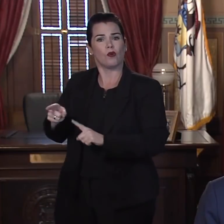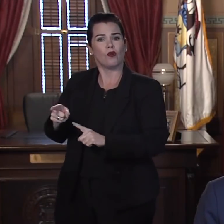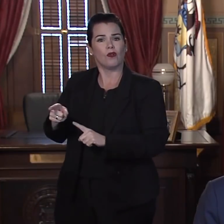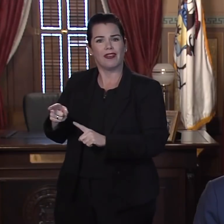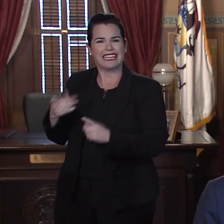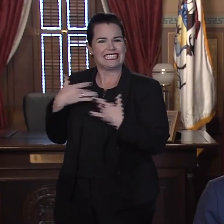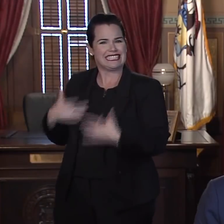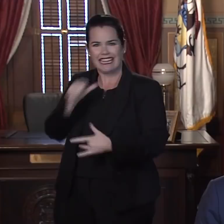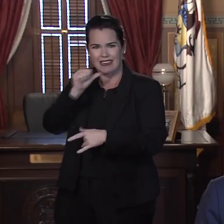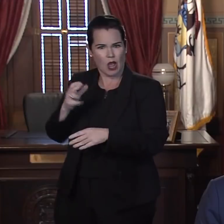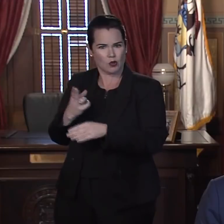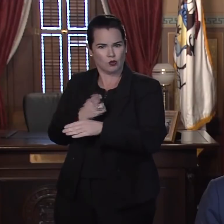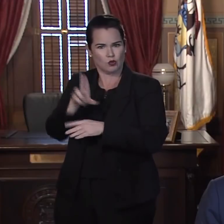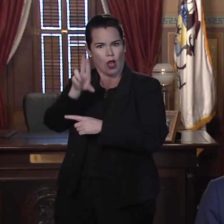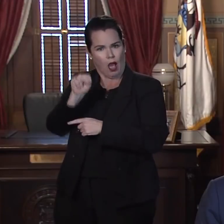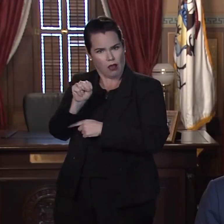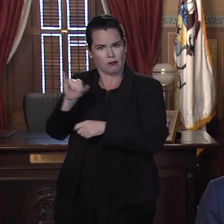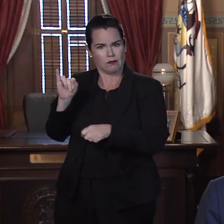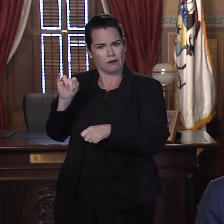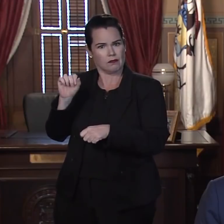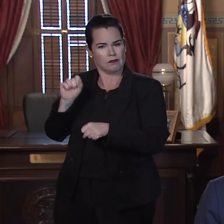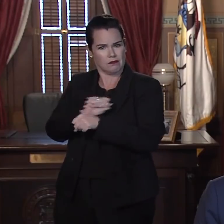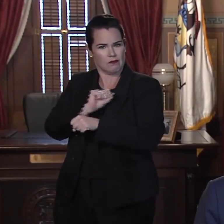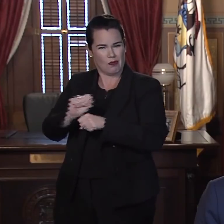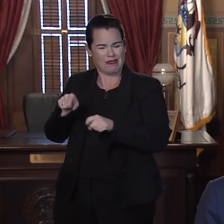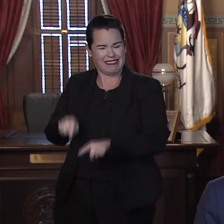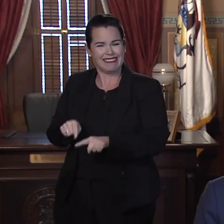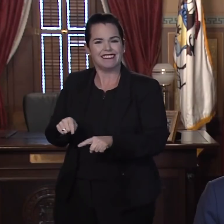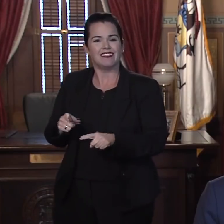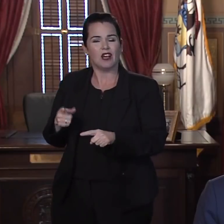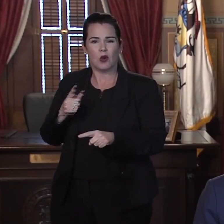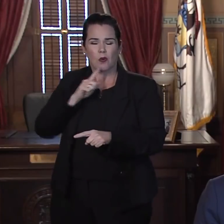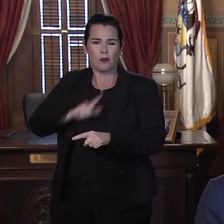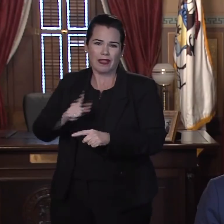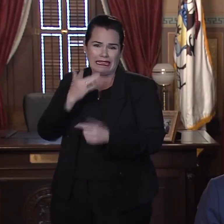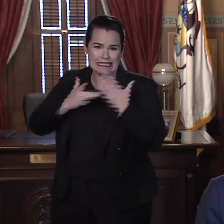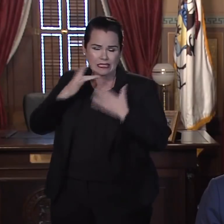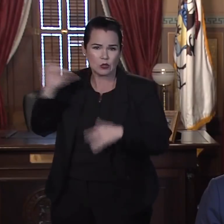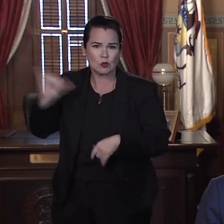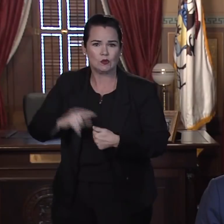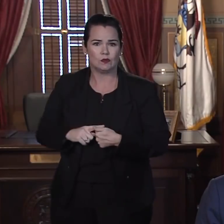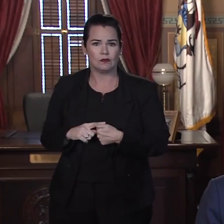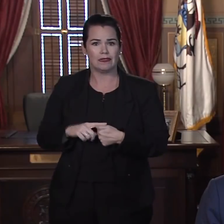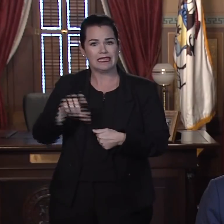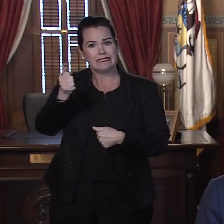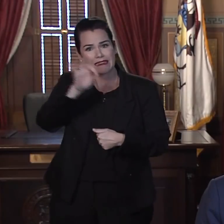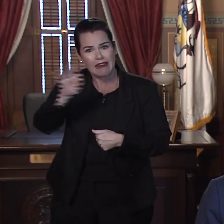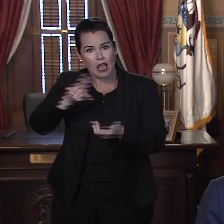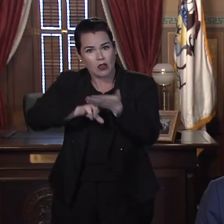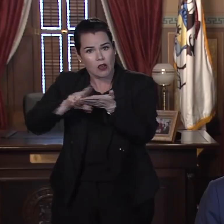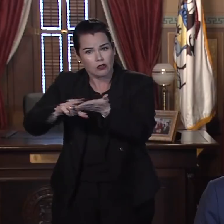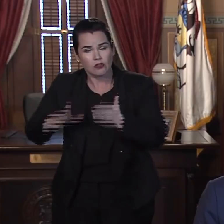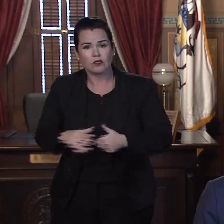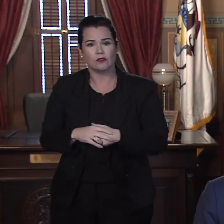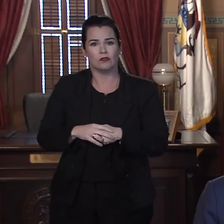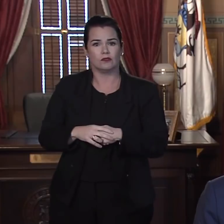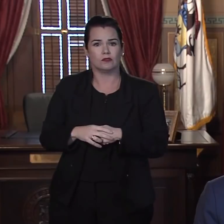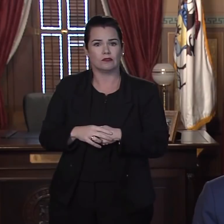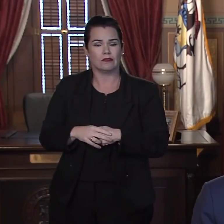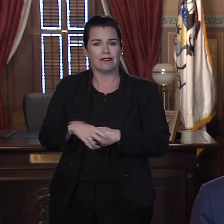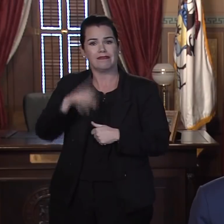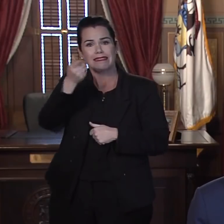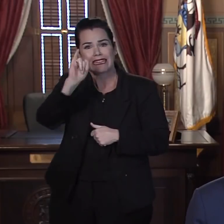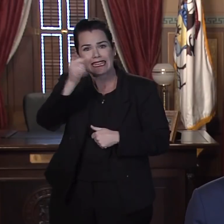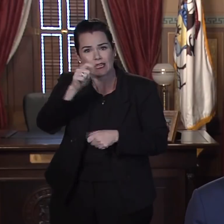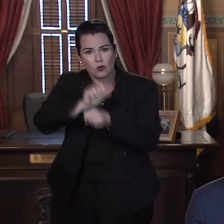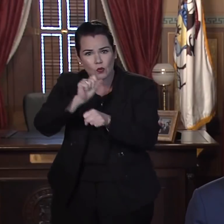well. The self-employed, the gig economy workers, those who are 1099 independent contractors and are lower wages, who had